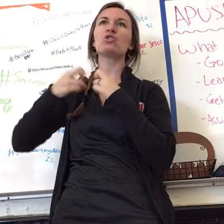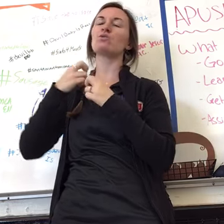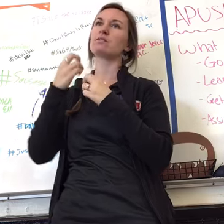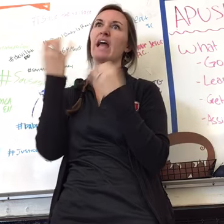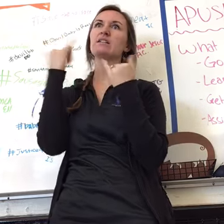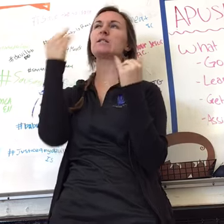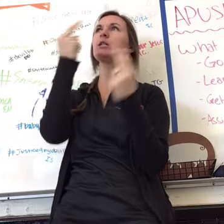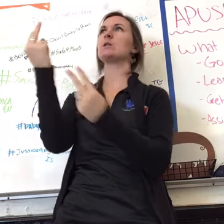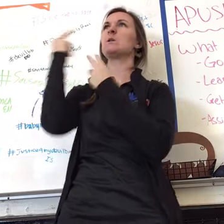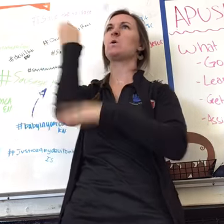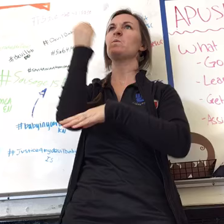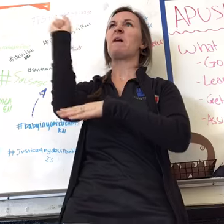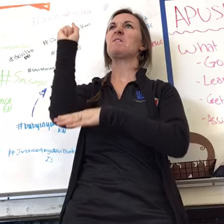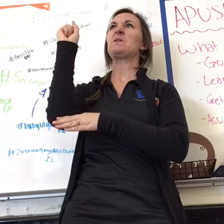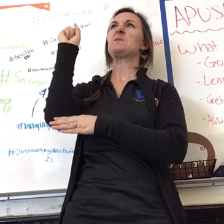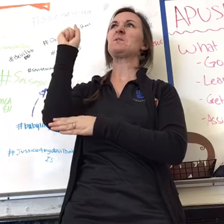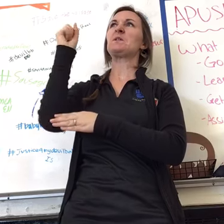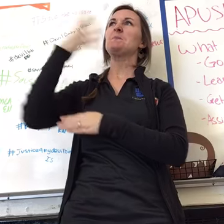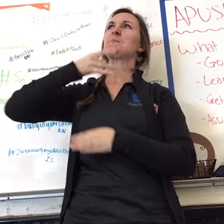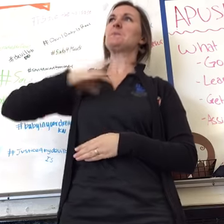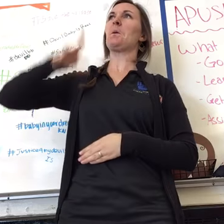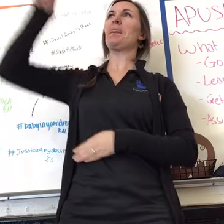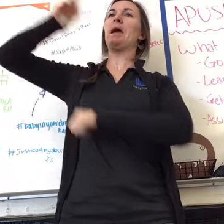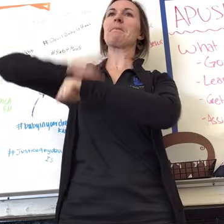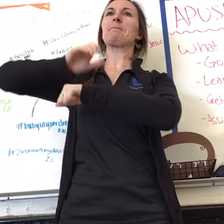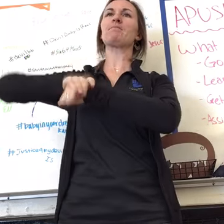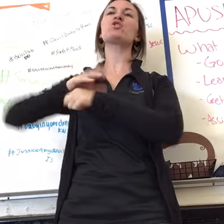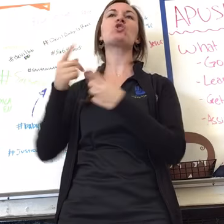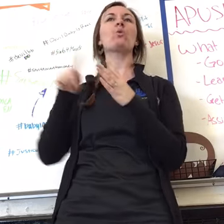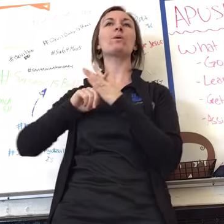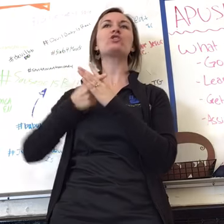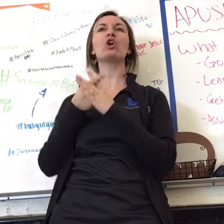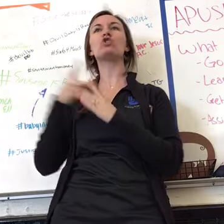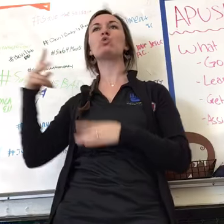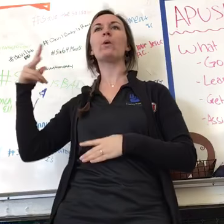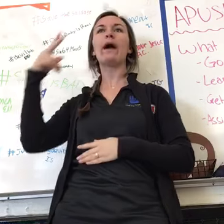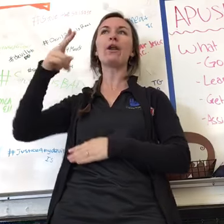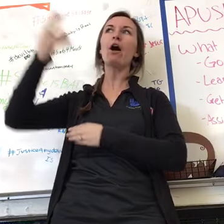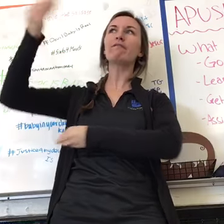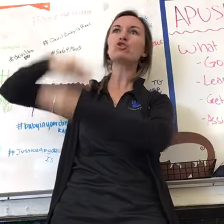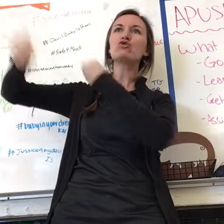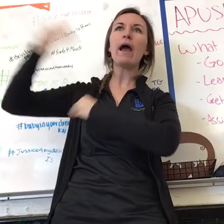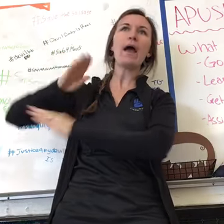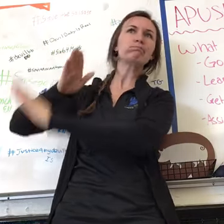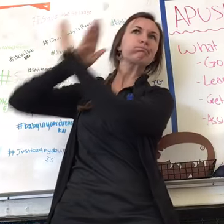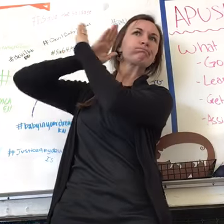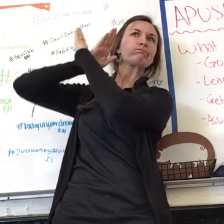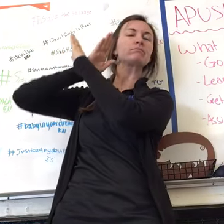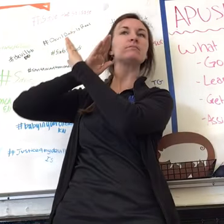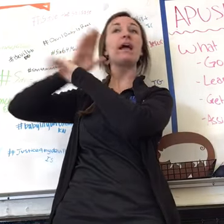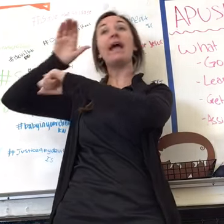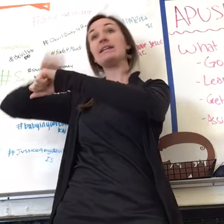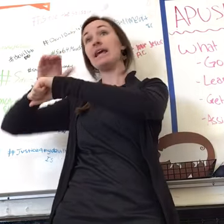revolution. So we start to kind of cut off trade, things like that. Also with England of why we did this, and this is going into